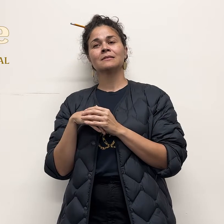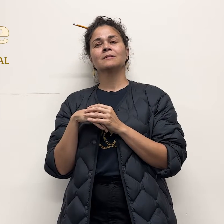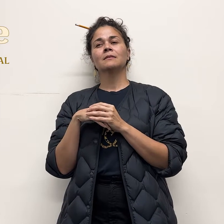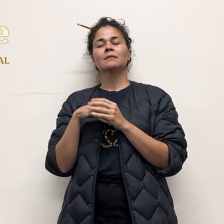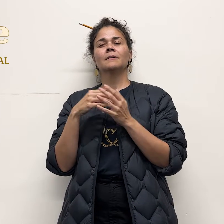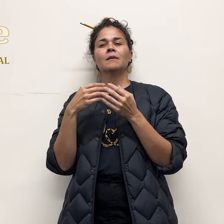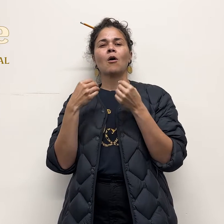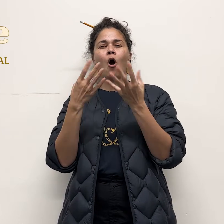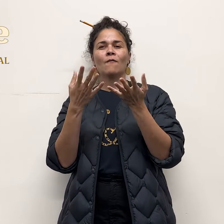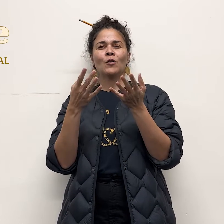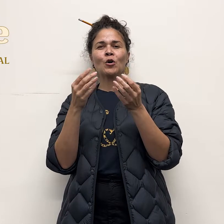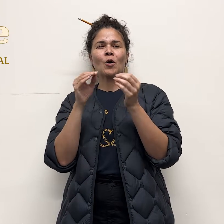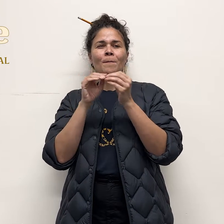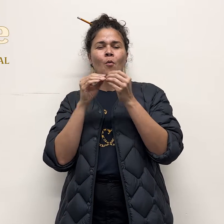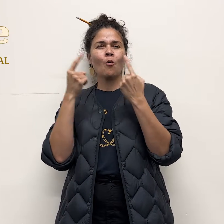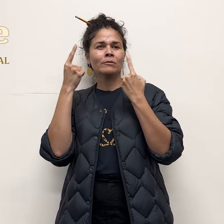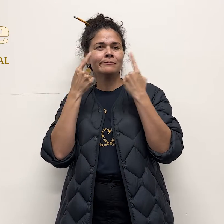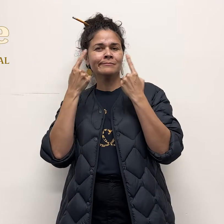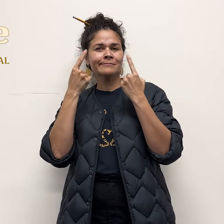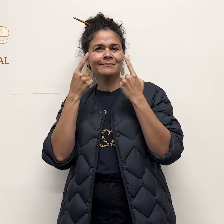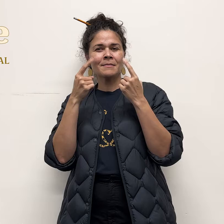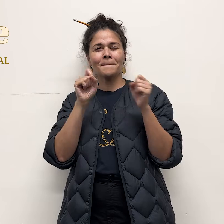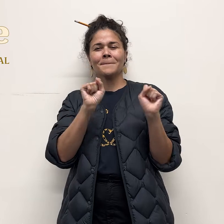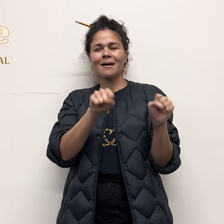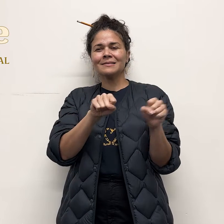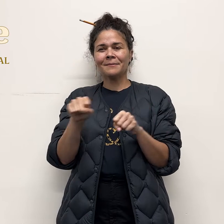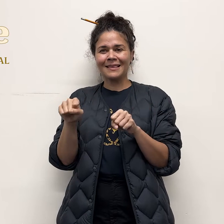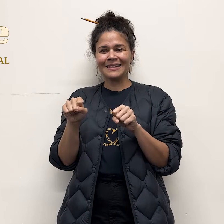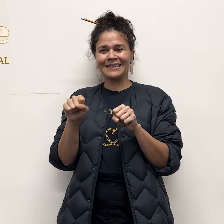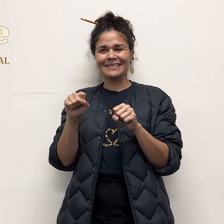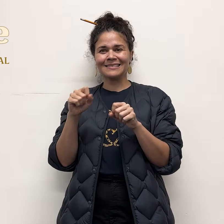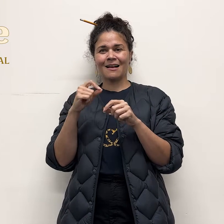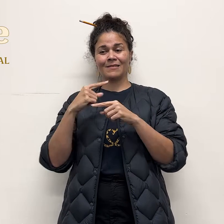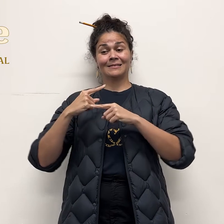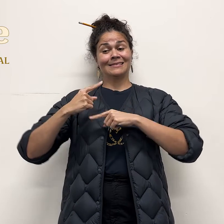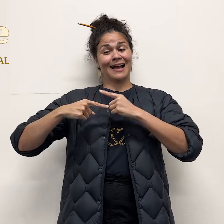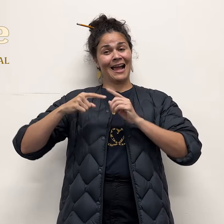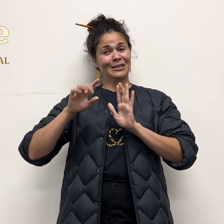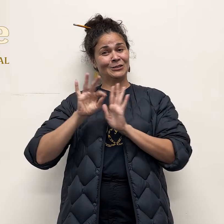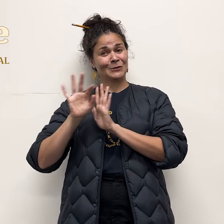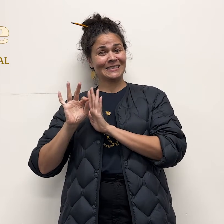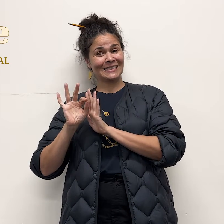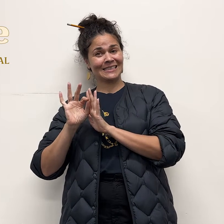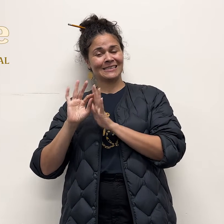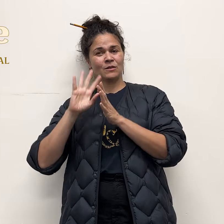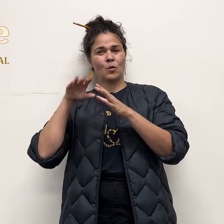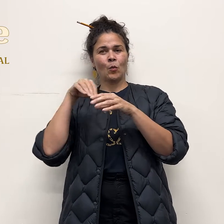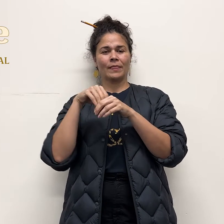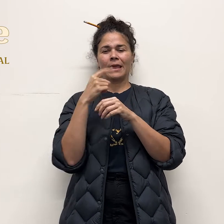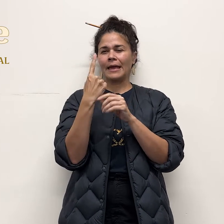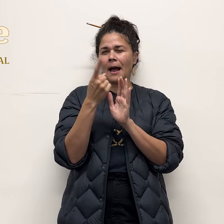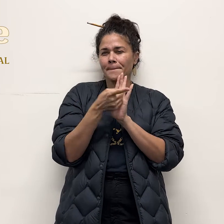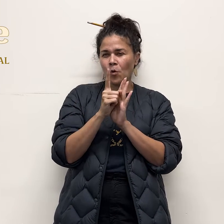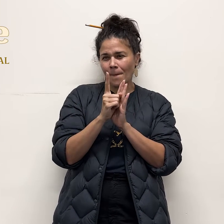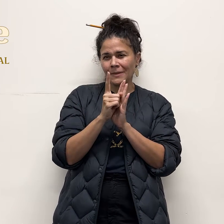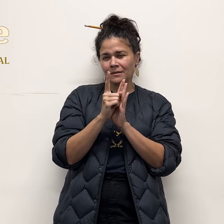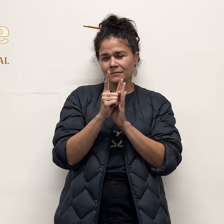sees everyone, that offer possibilities of sign choices in a particular moment in the piece